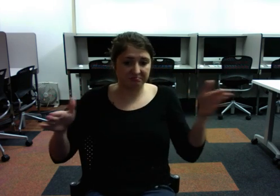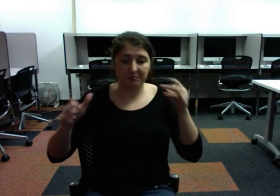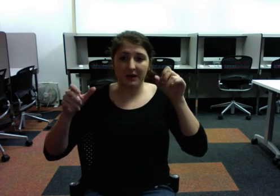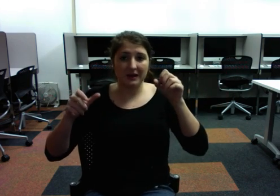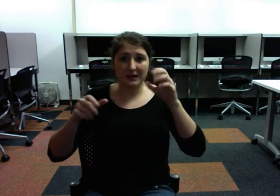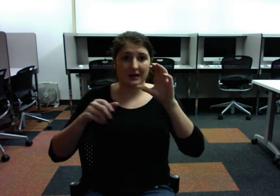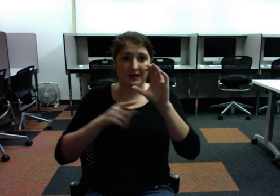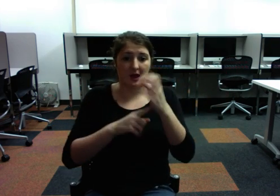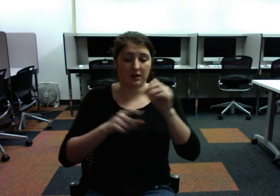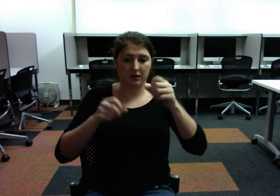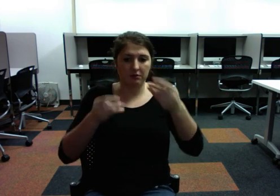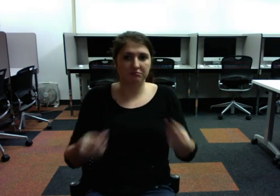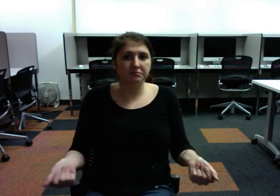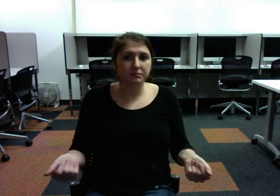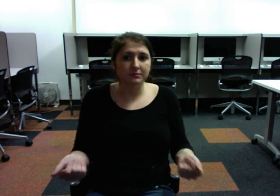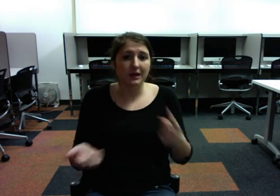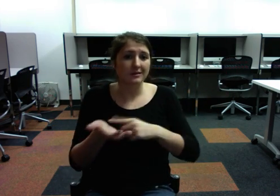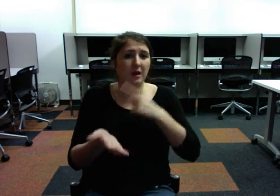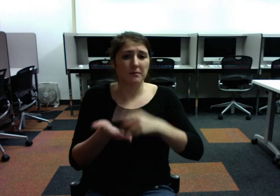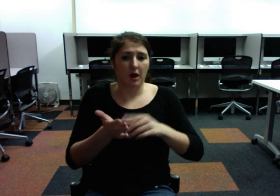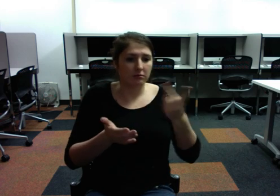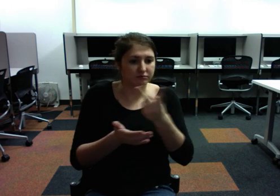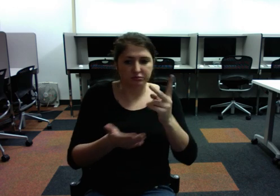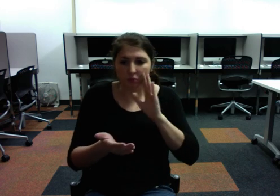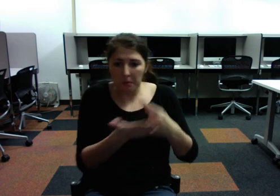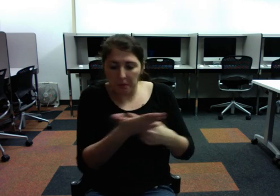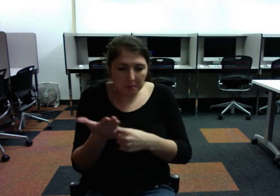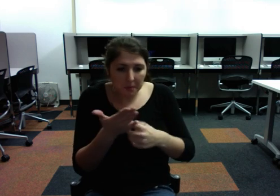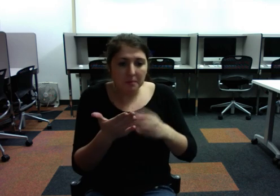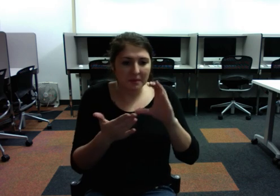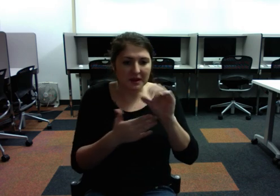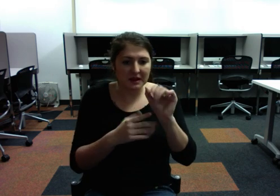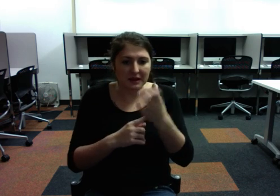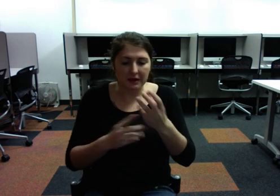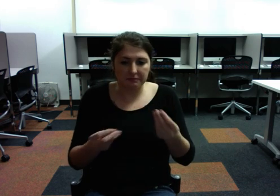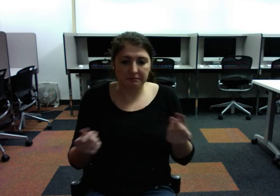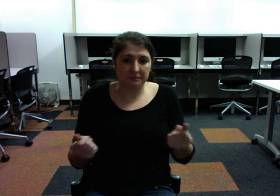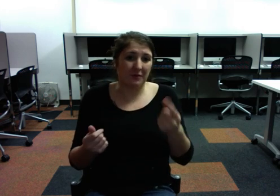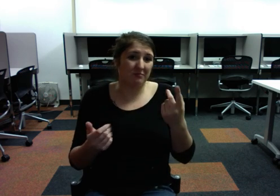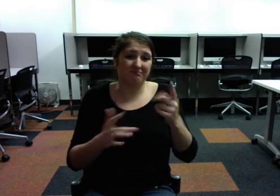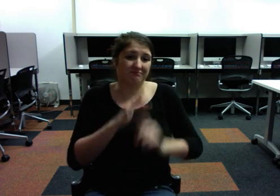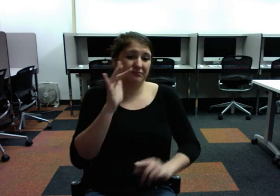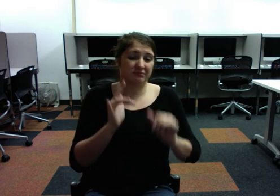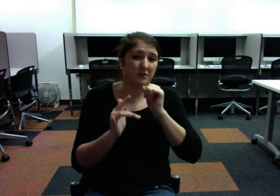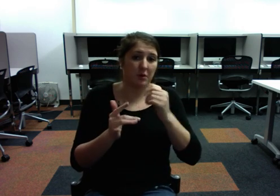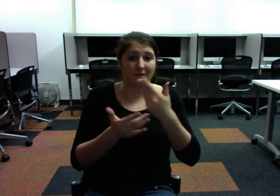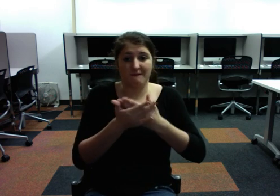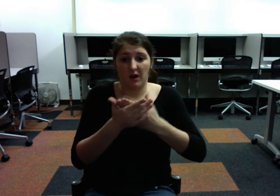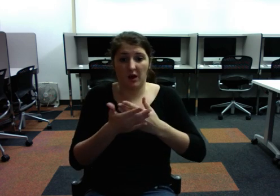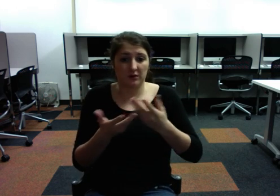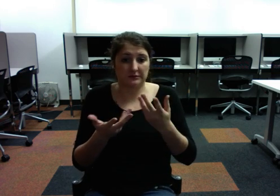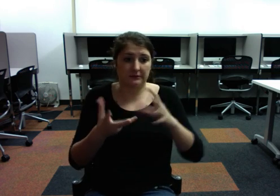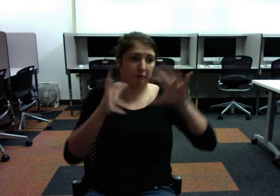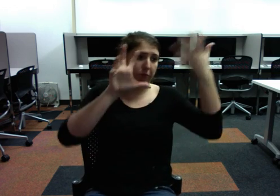could be settled and worked out. Sometimes the case is dismissed. Sometimes the facts fall apart for one or both parties. Sometimes we think we have a